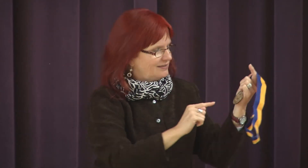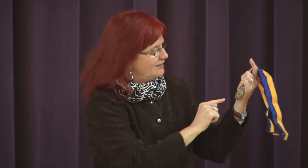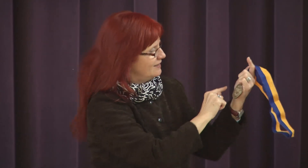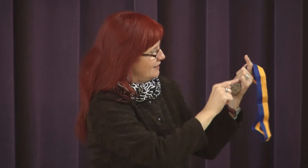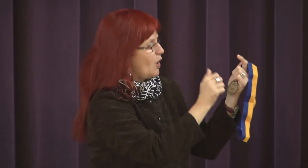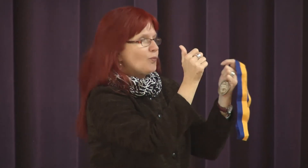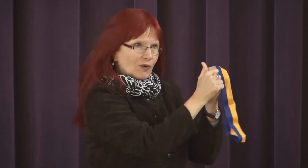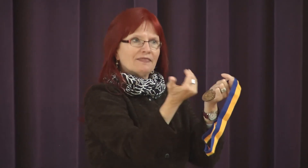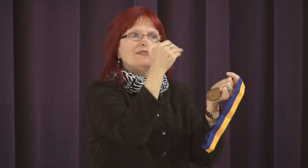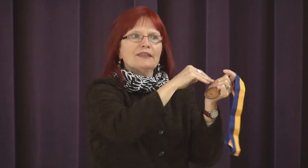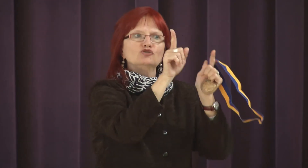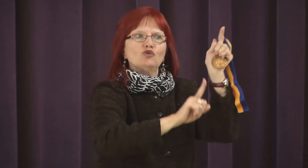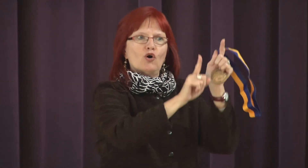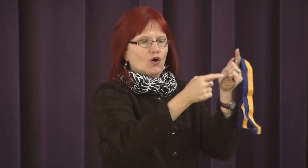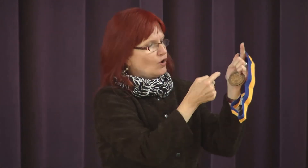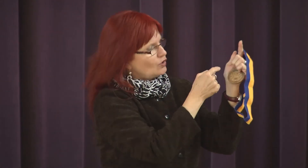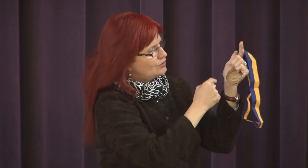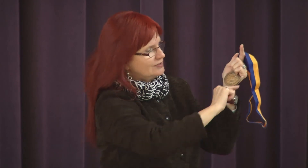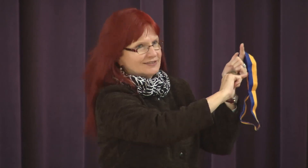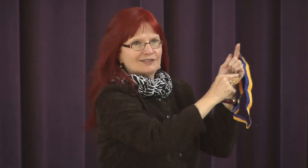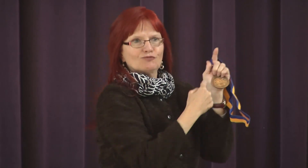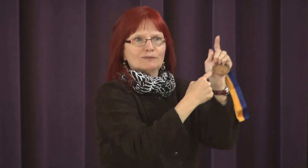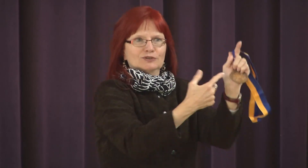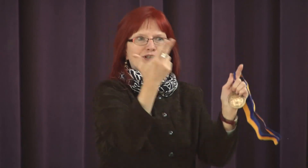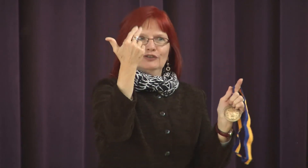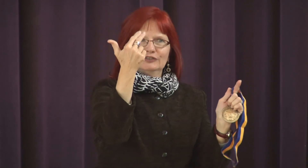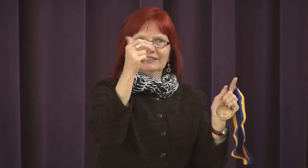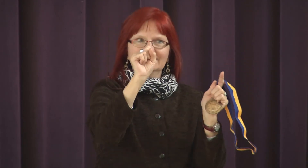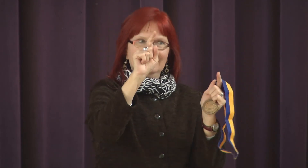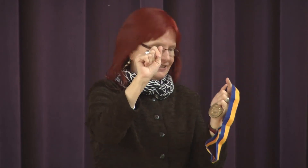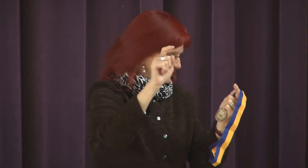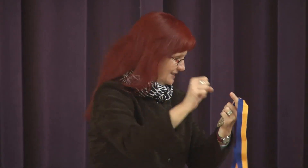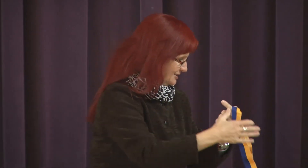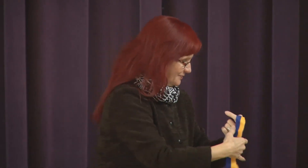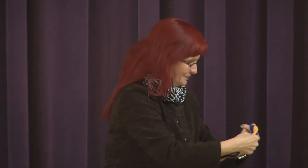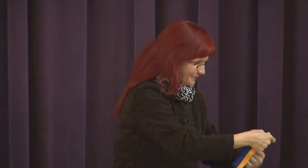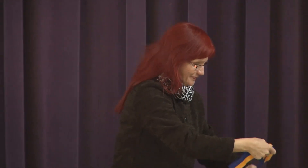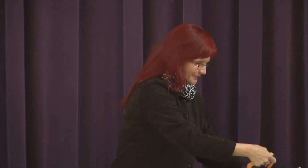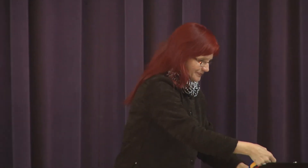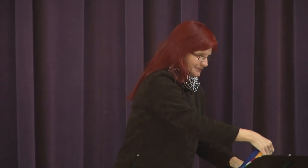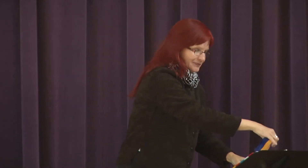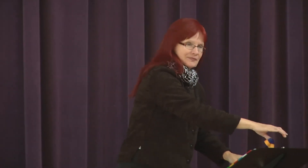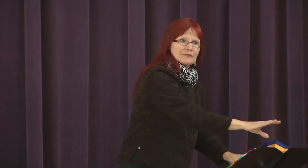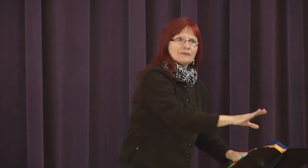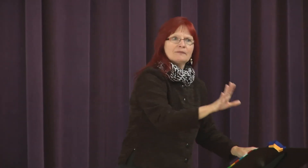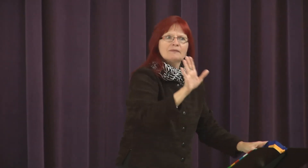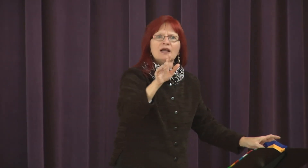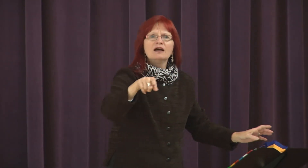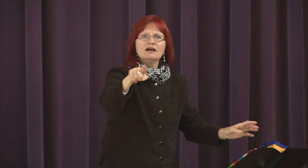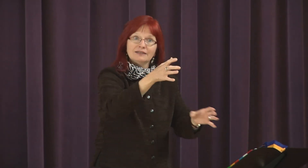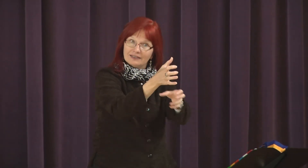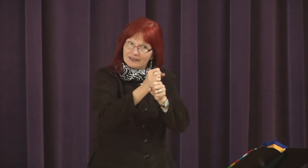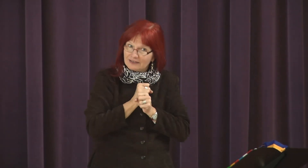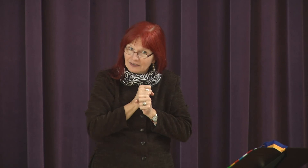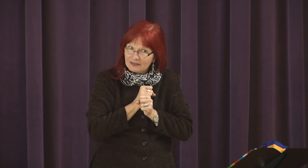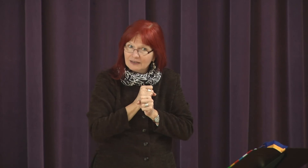1864, with the stars around it again, representing the 13 nations' original states.